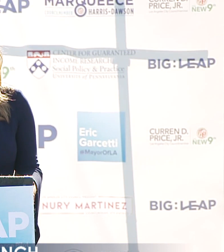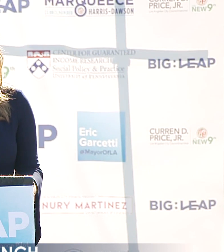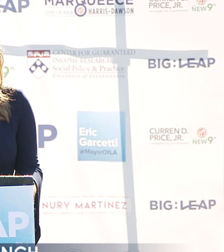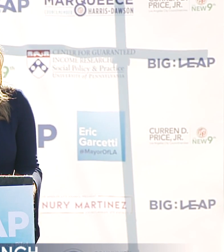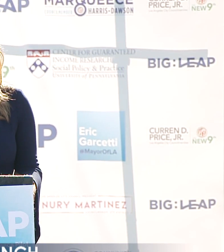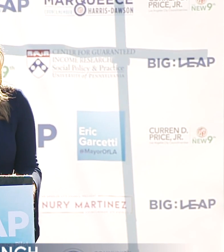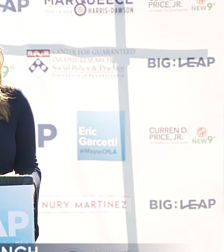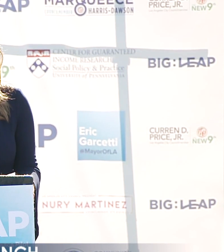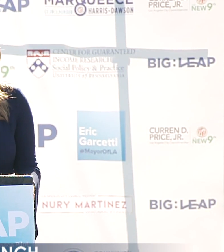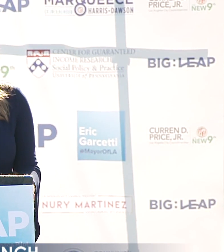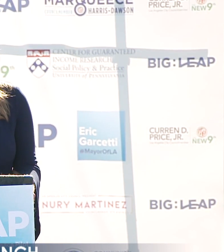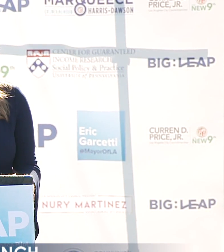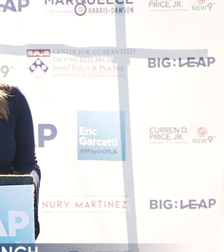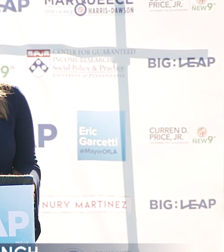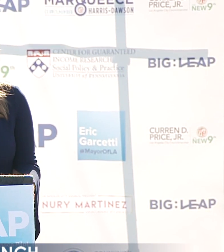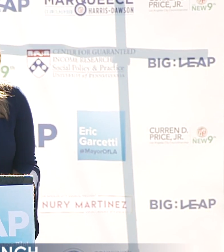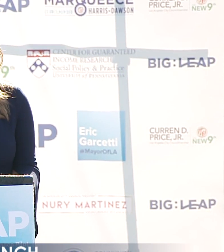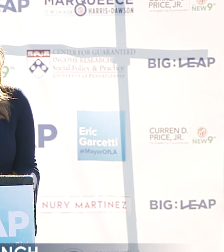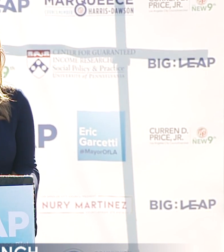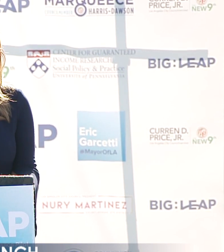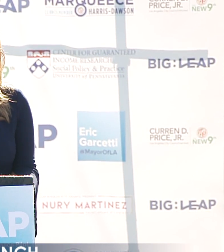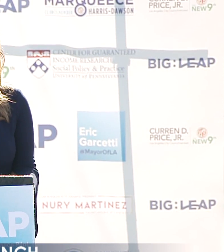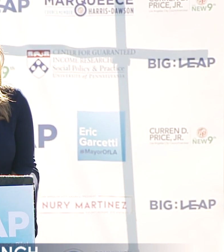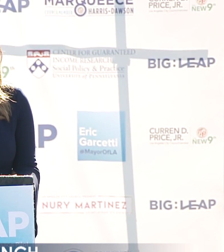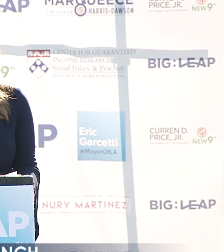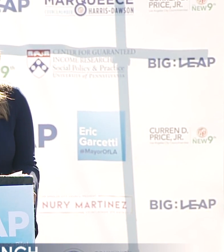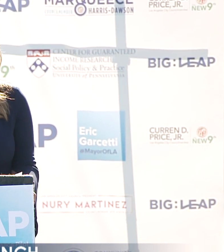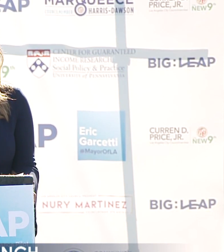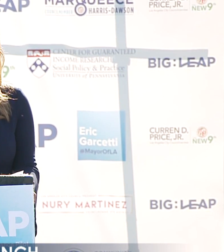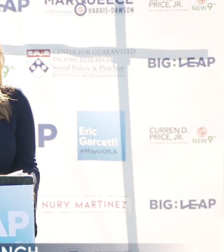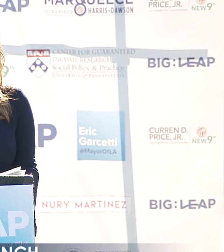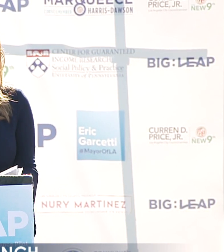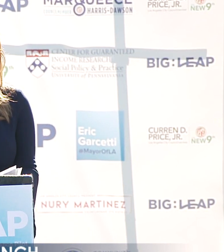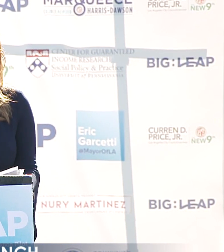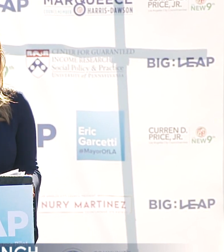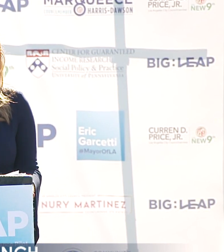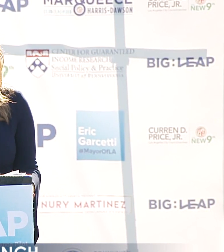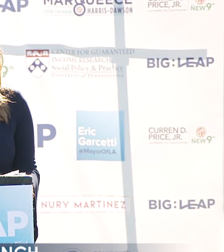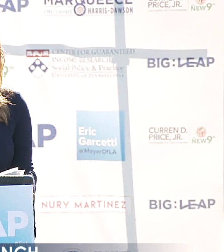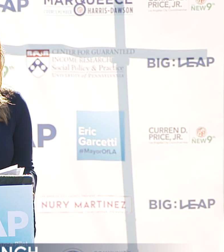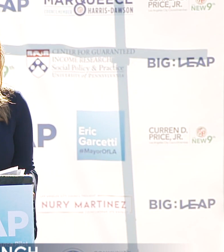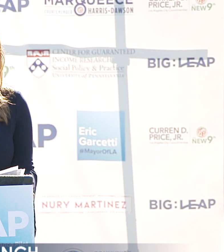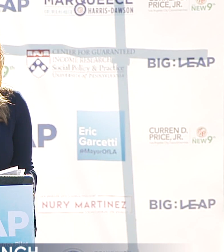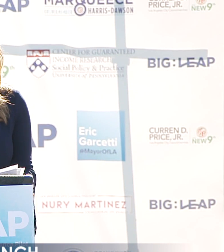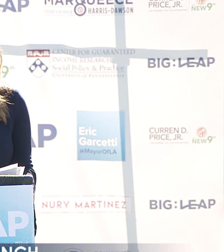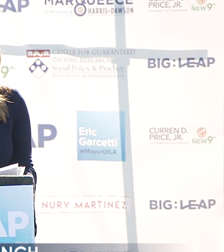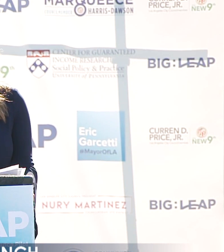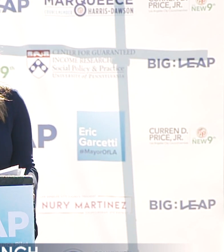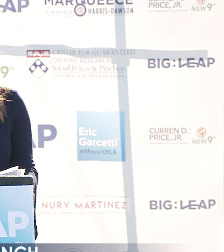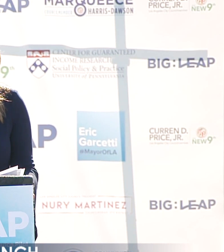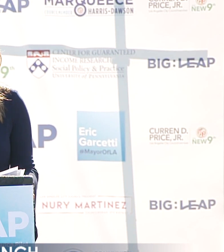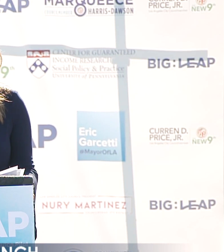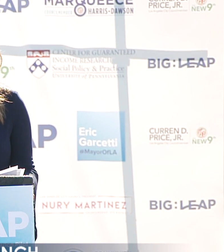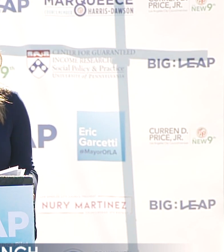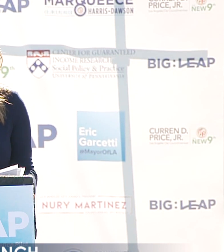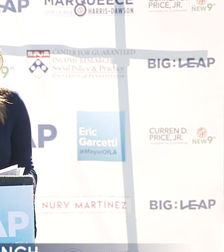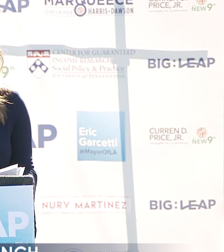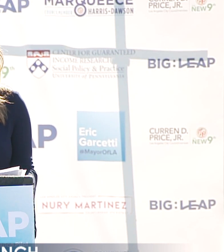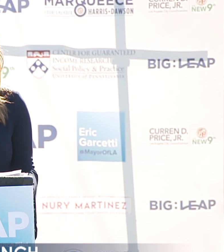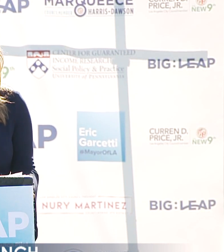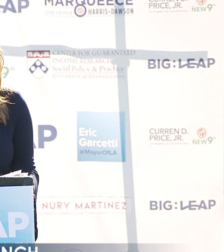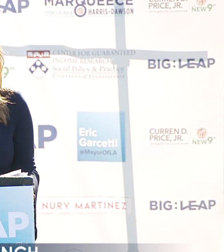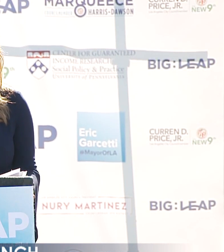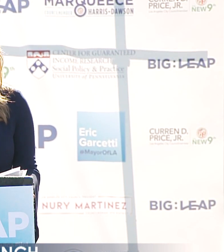de Inversiones Comunitarias de la Ciudad de Los Ángeles. Estamos muy orgullosos de ser designados los administradores de